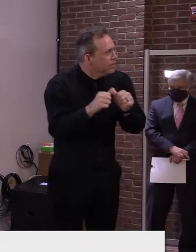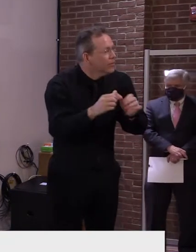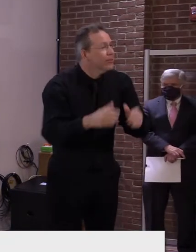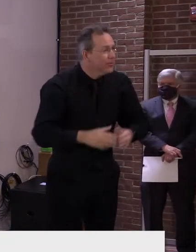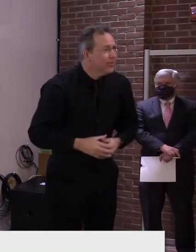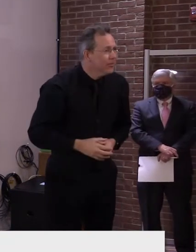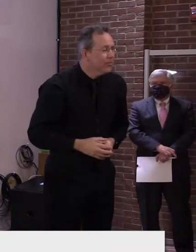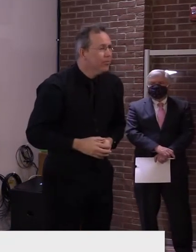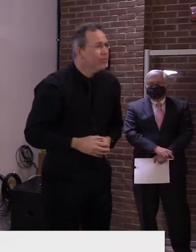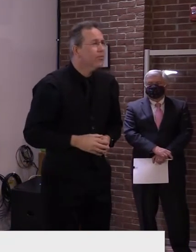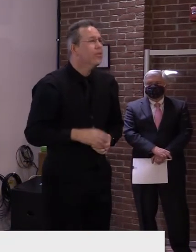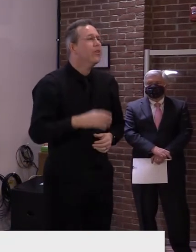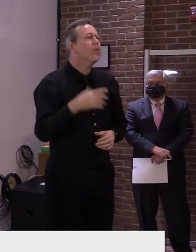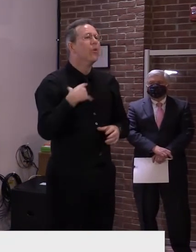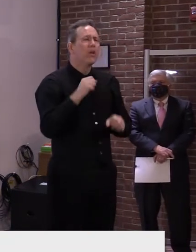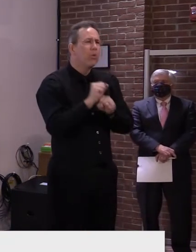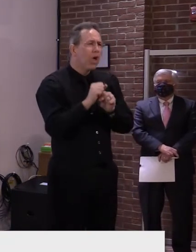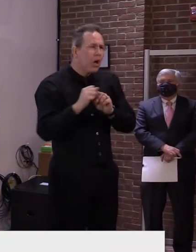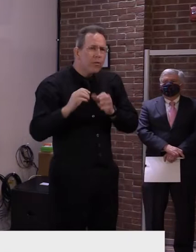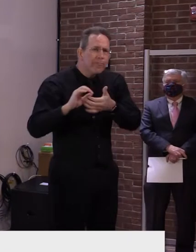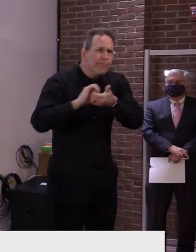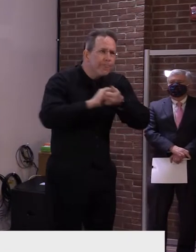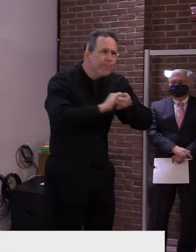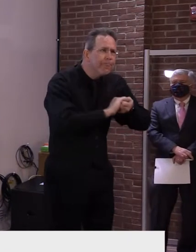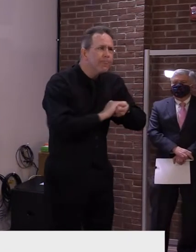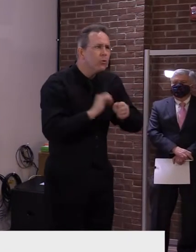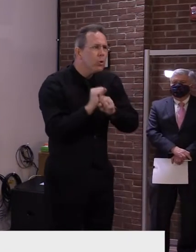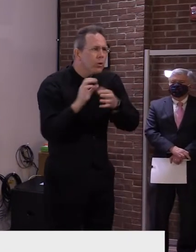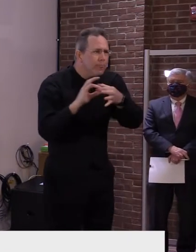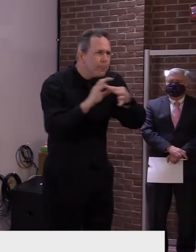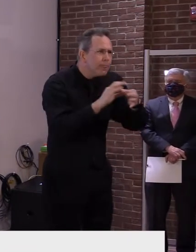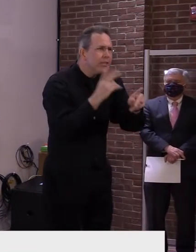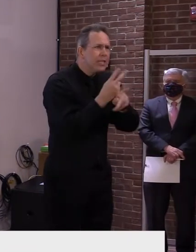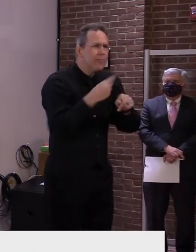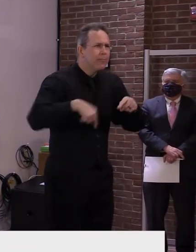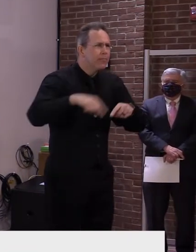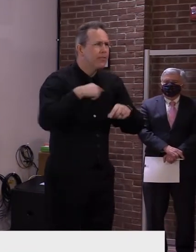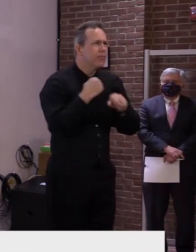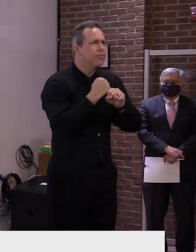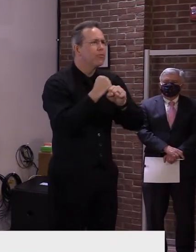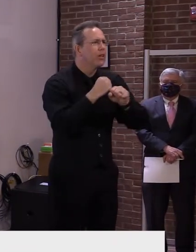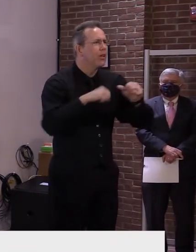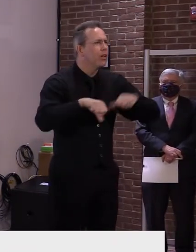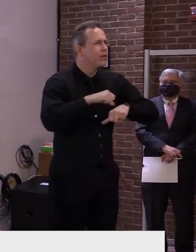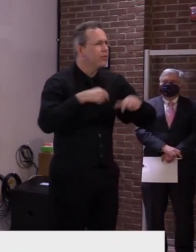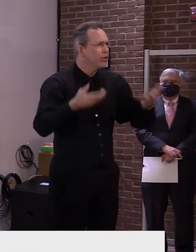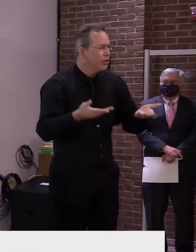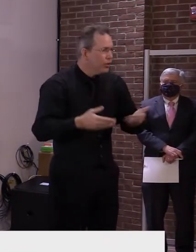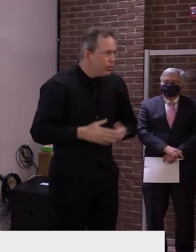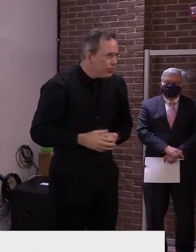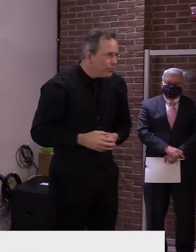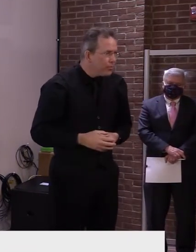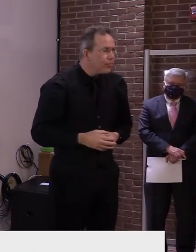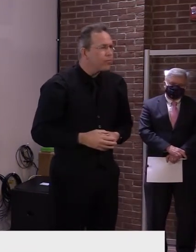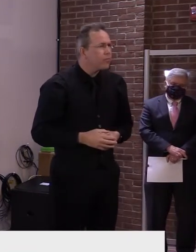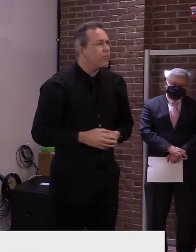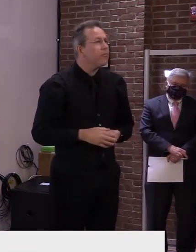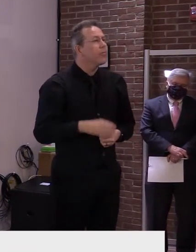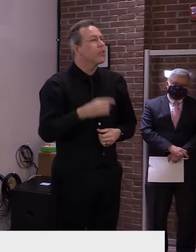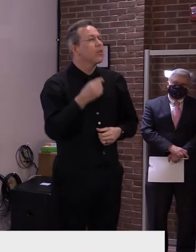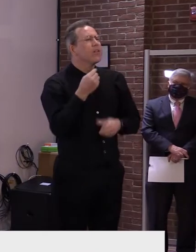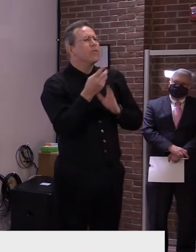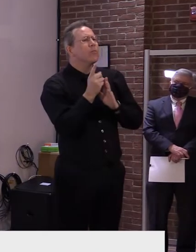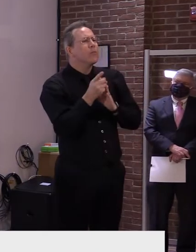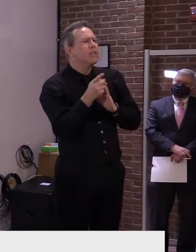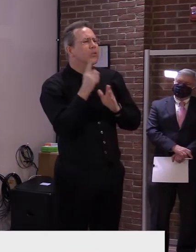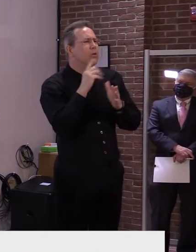fewest lives lost and emerge stronger than we were before. In a few minutes, Secretary Smith will go into further